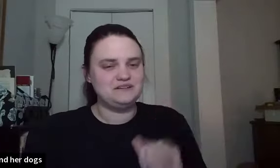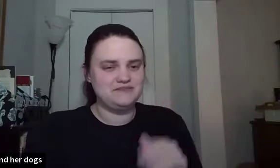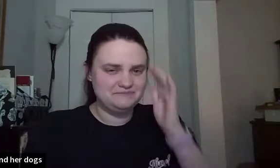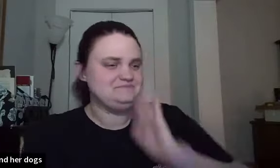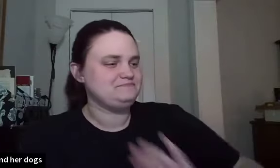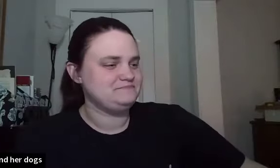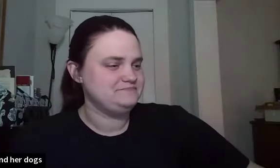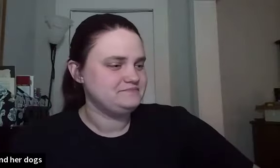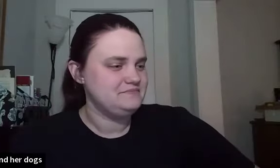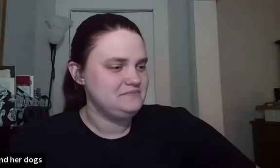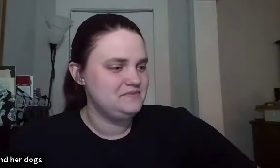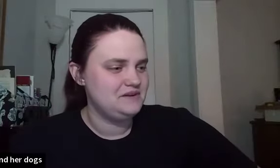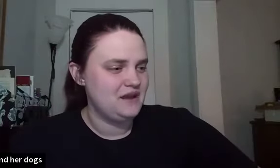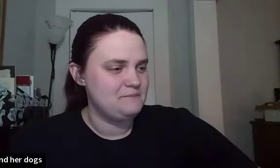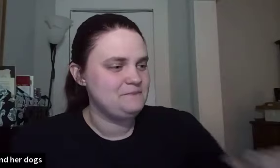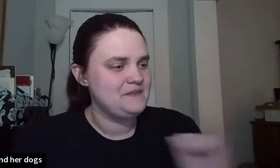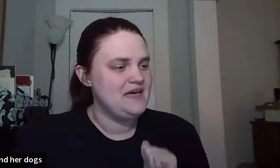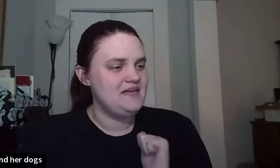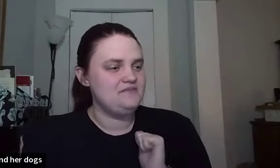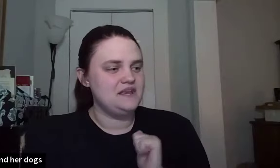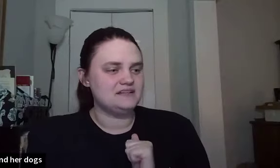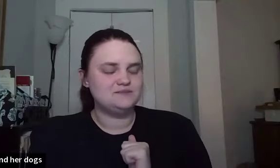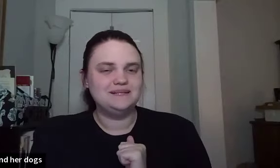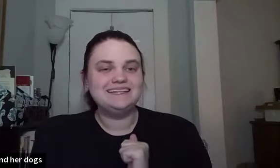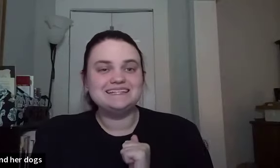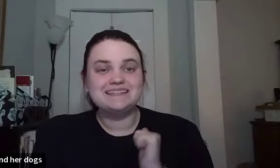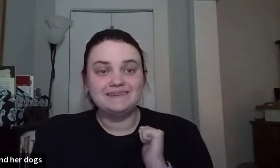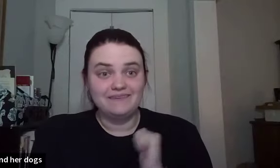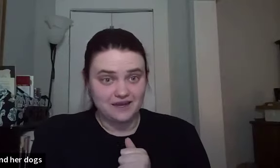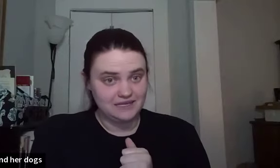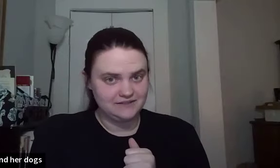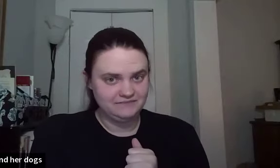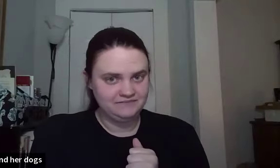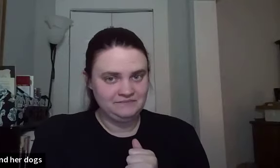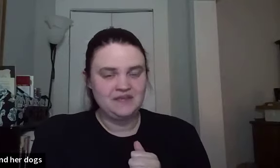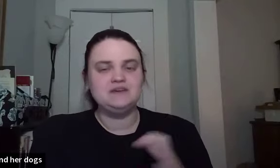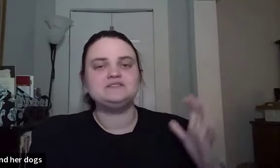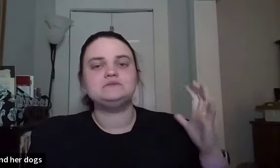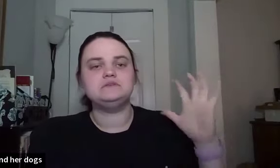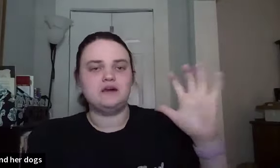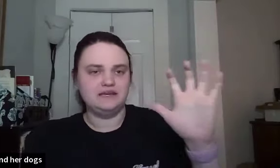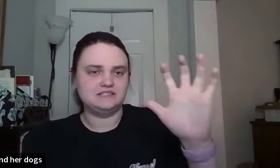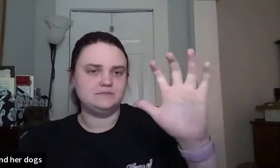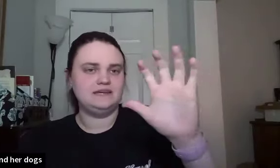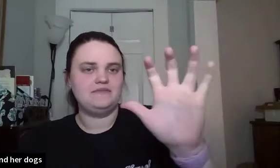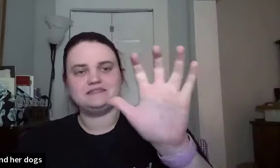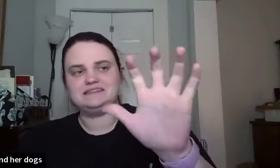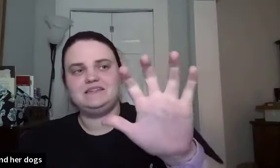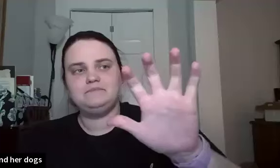fun. Okay. The next one is lion. So lion's gonna be again that slightly